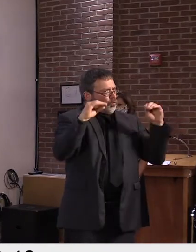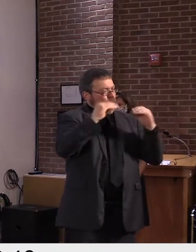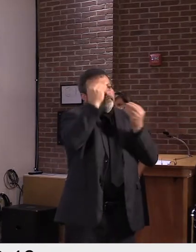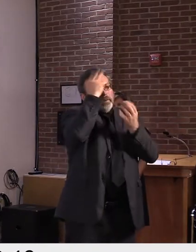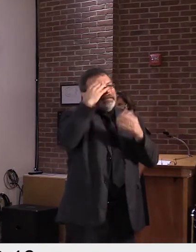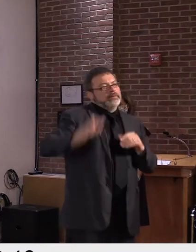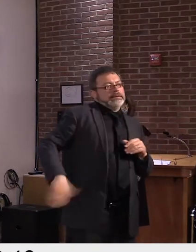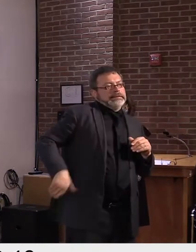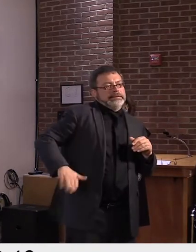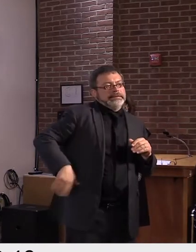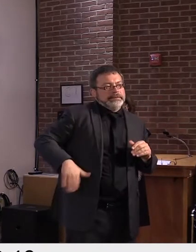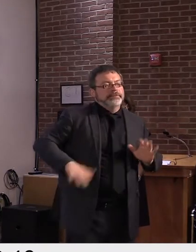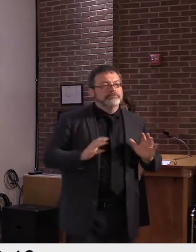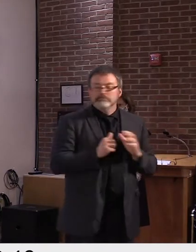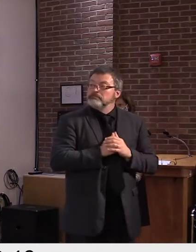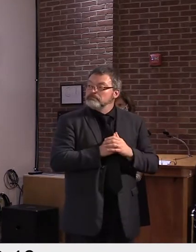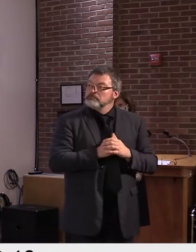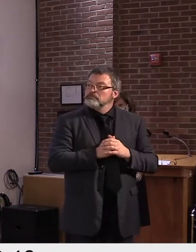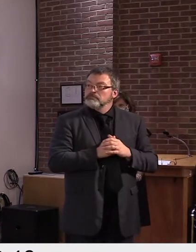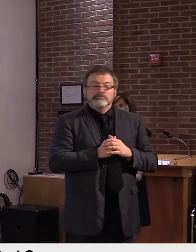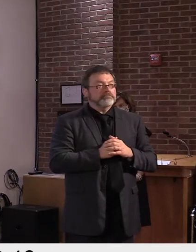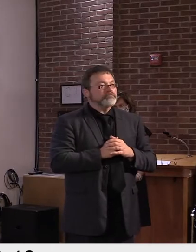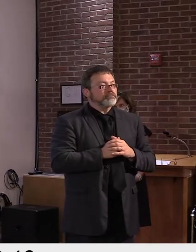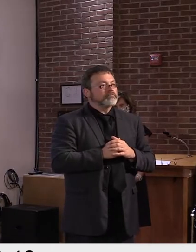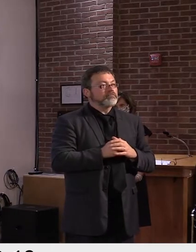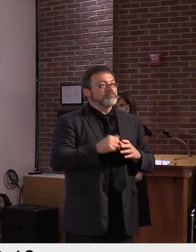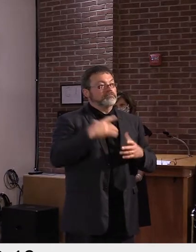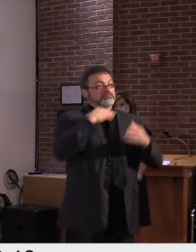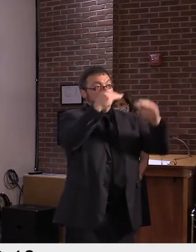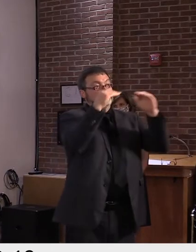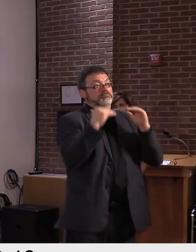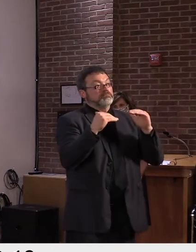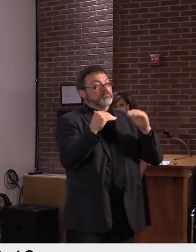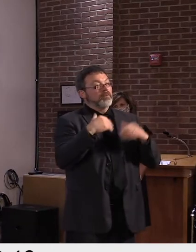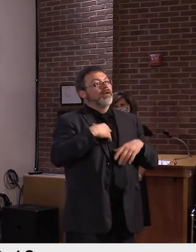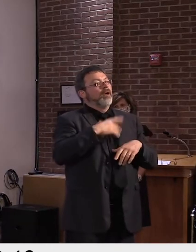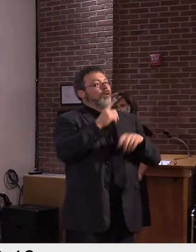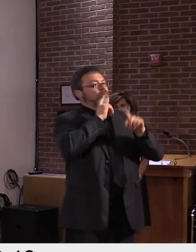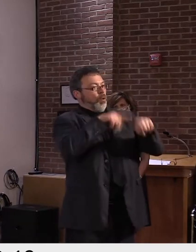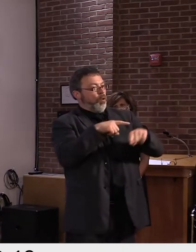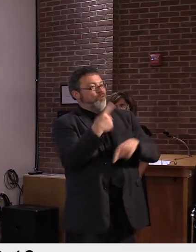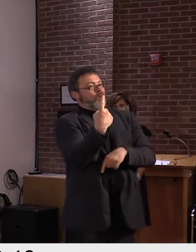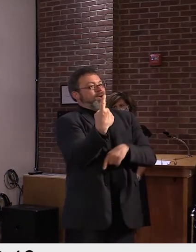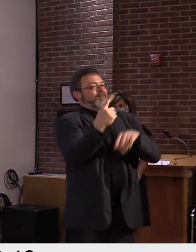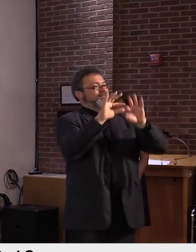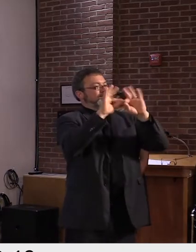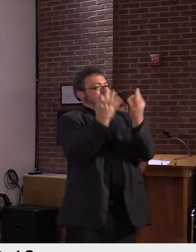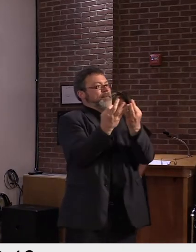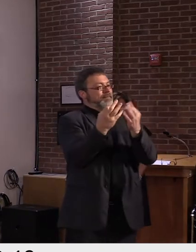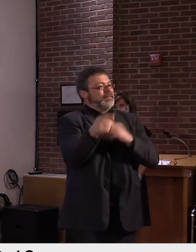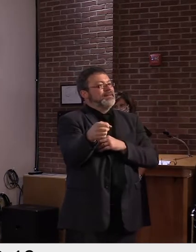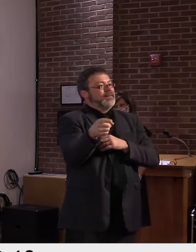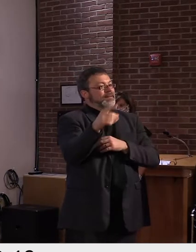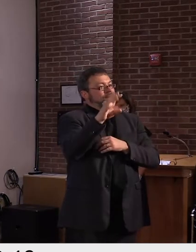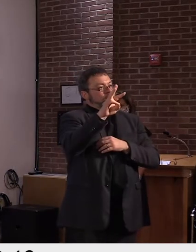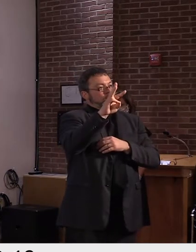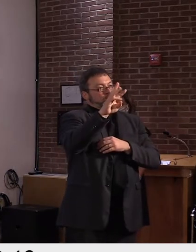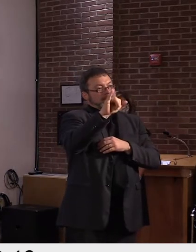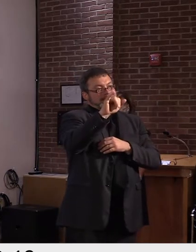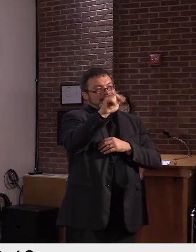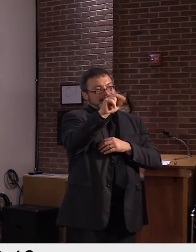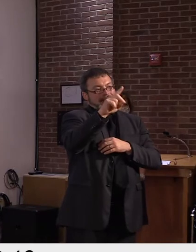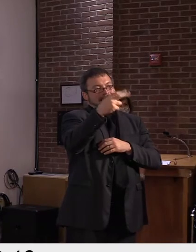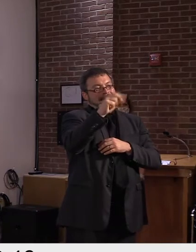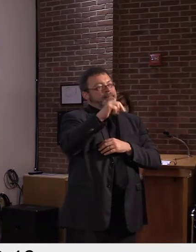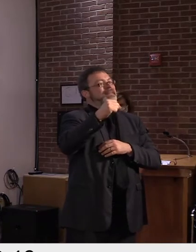I also reported a Windham County family cluster, and I'm happy to report that at this point, no new cases have